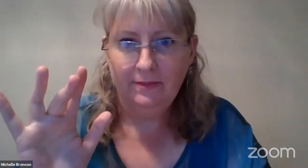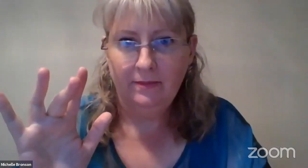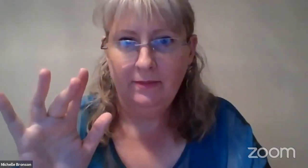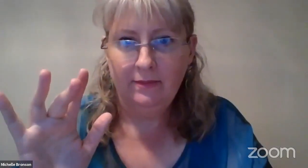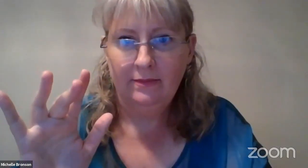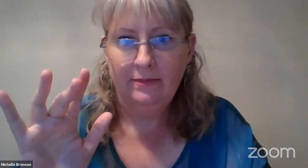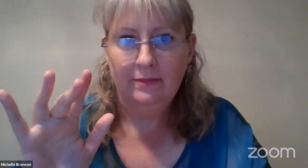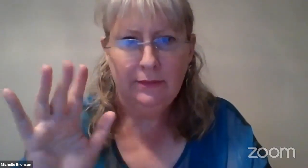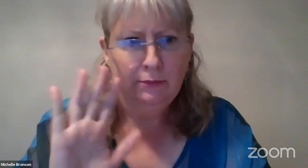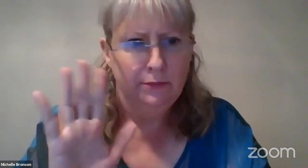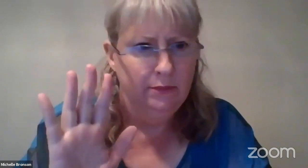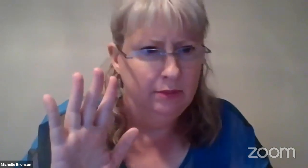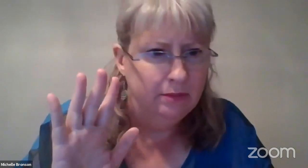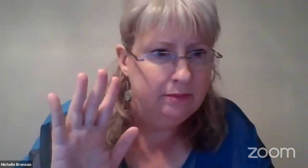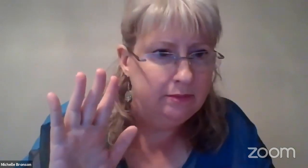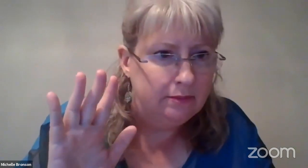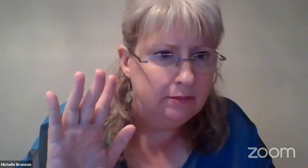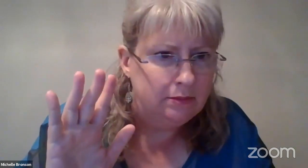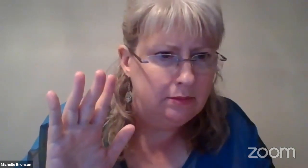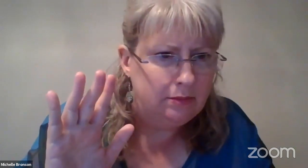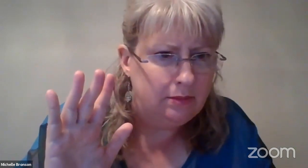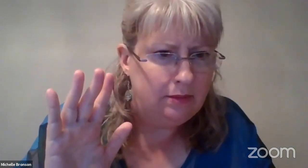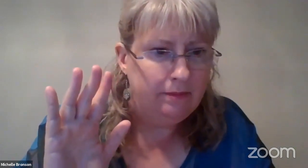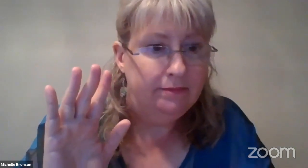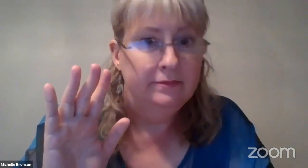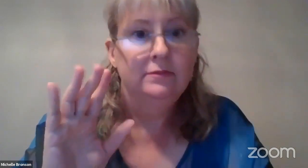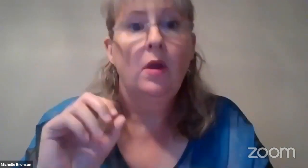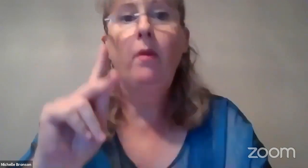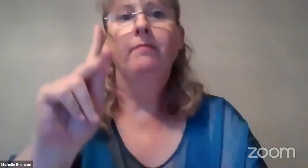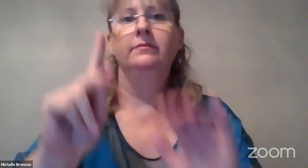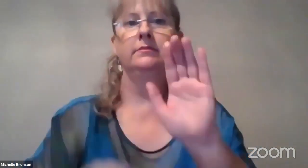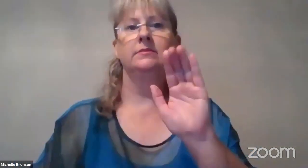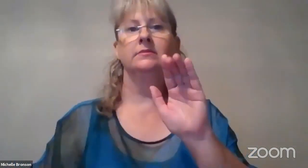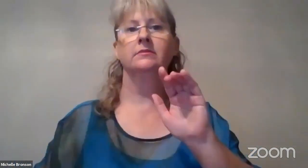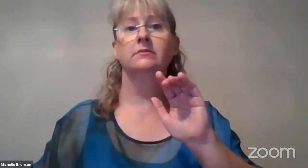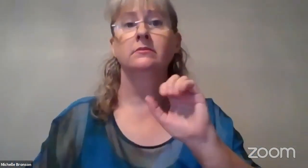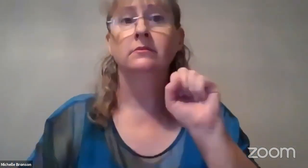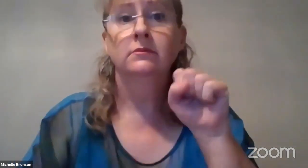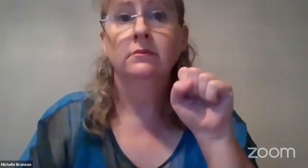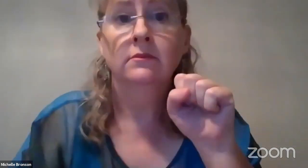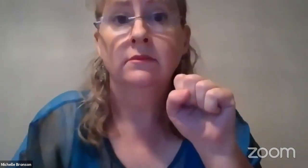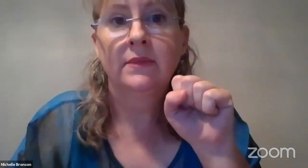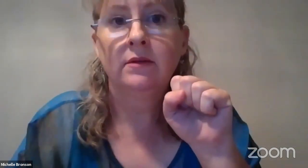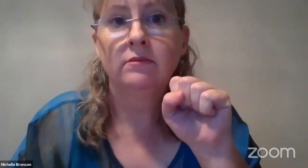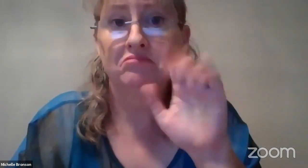You don't have to unmute. Don't have to. You're fine. No, you're fine. Go ahead.